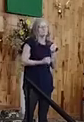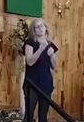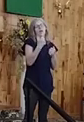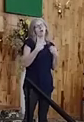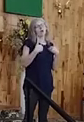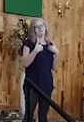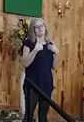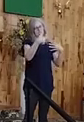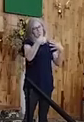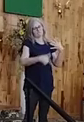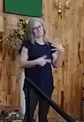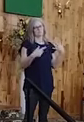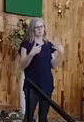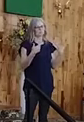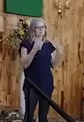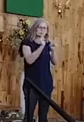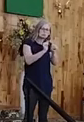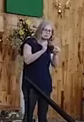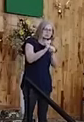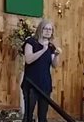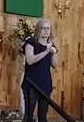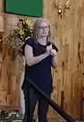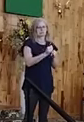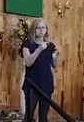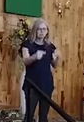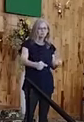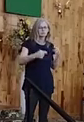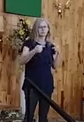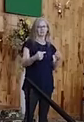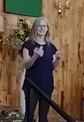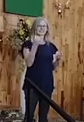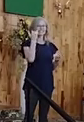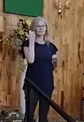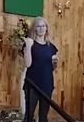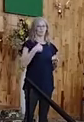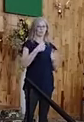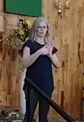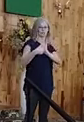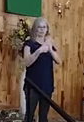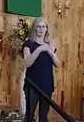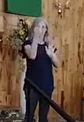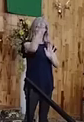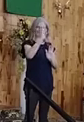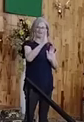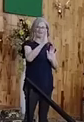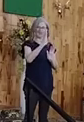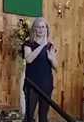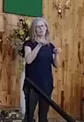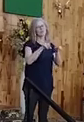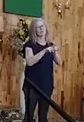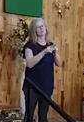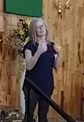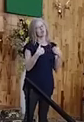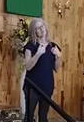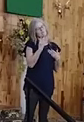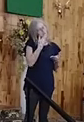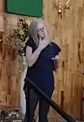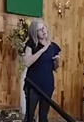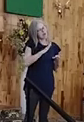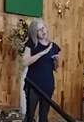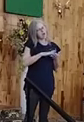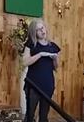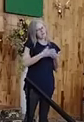with. If we are a facet of God's image, we also carry within us a little package of bad that